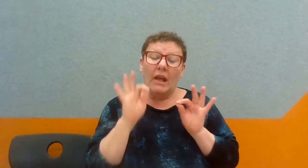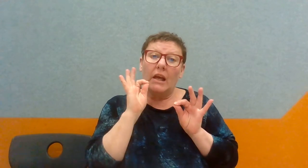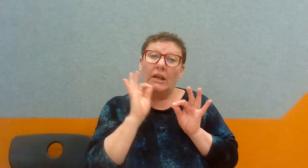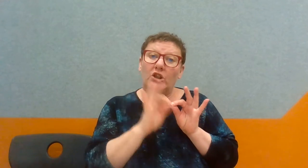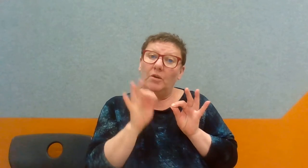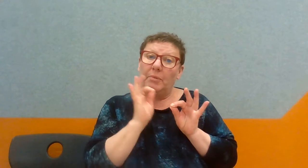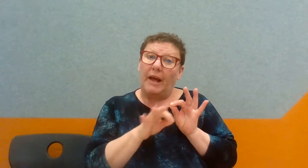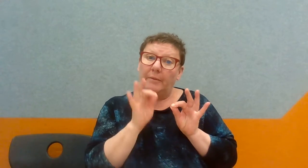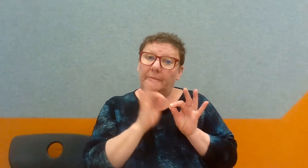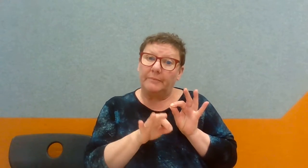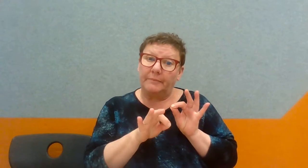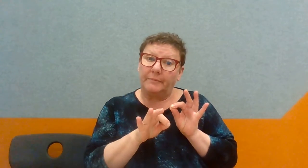Interpreter.